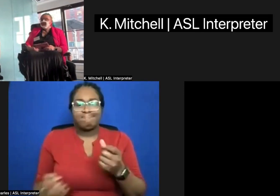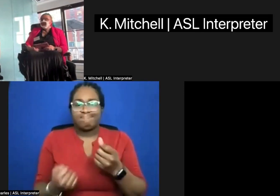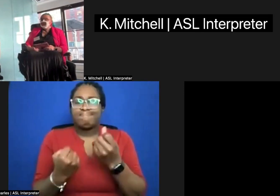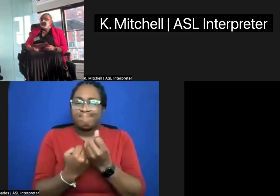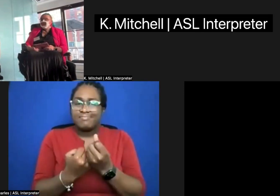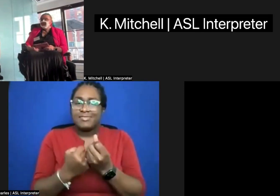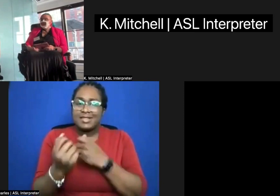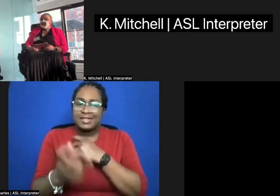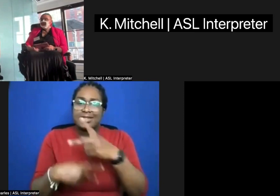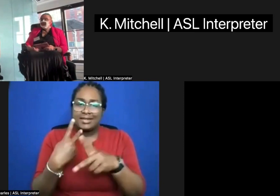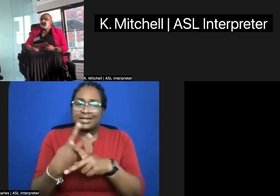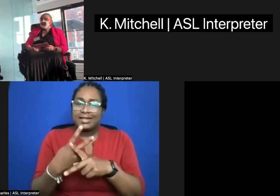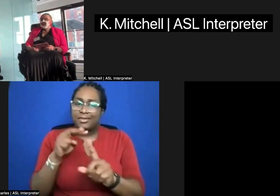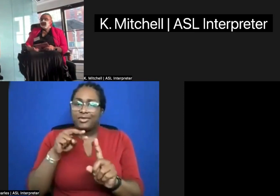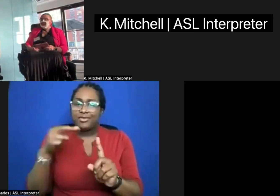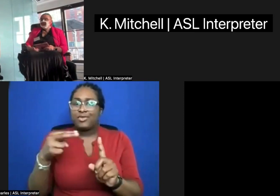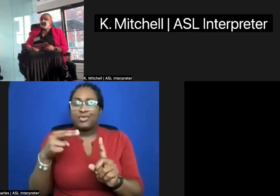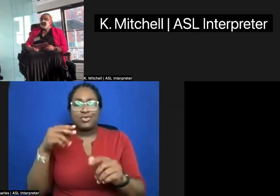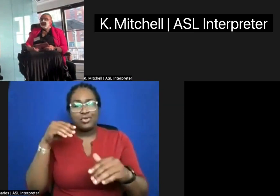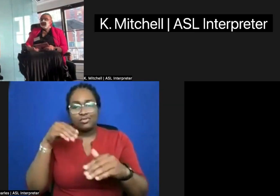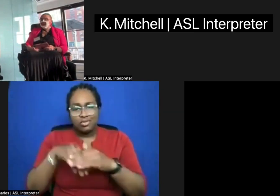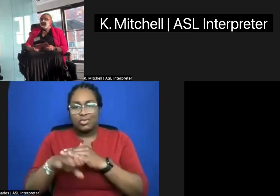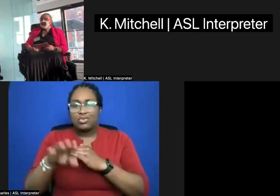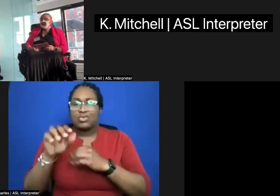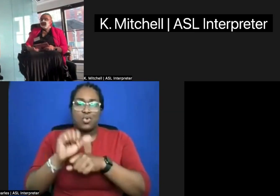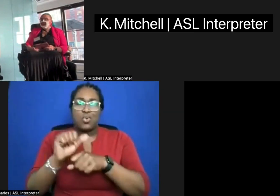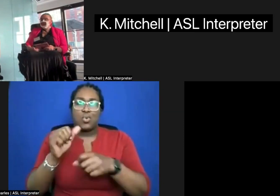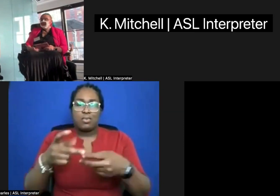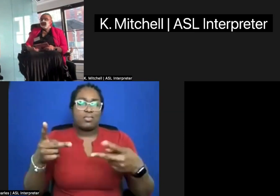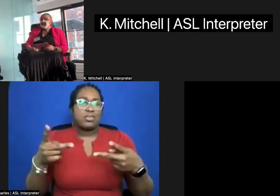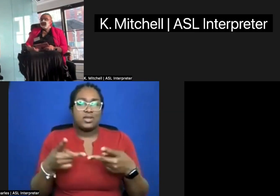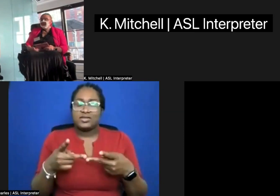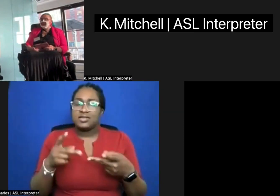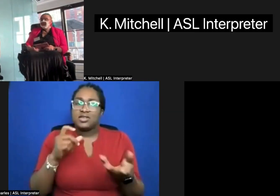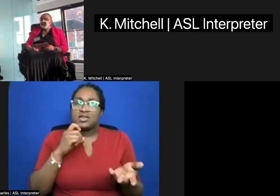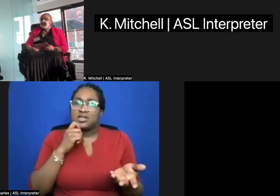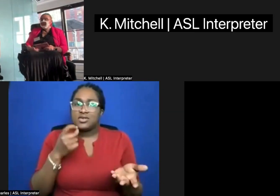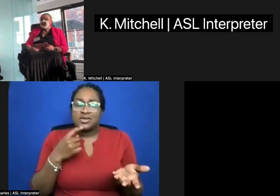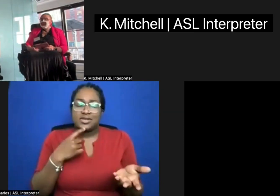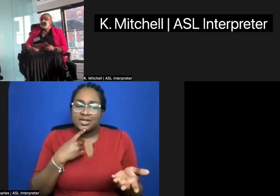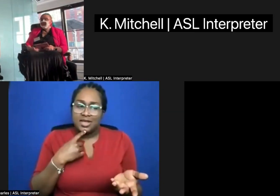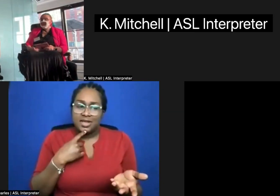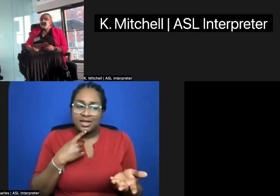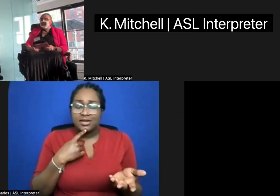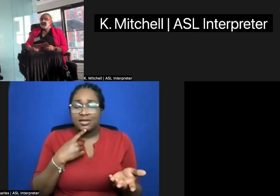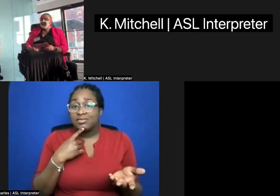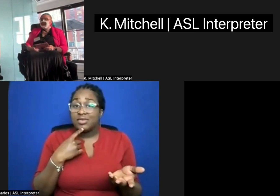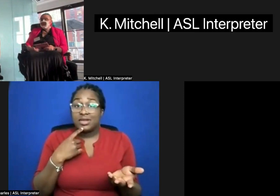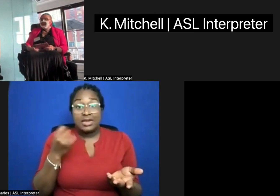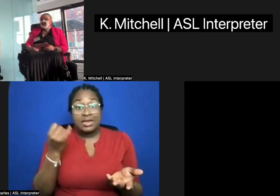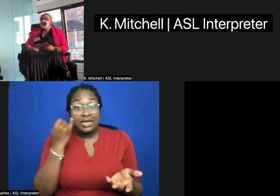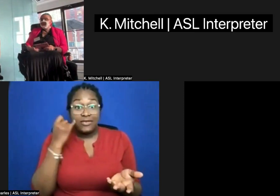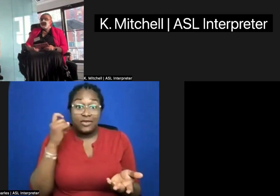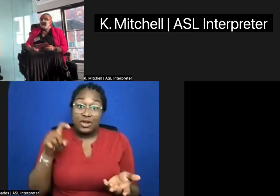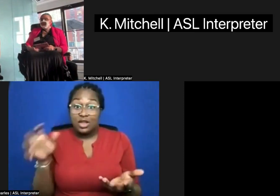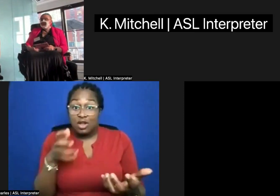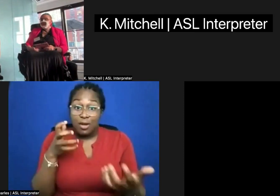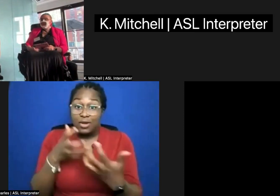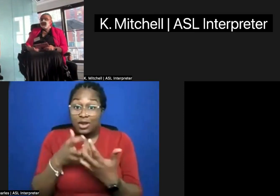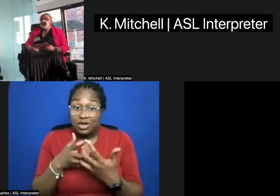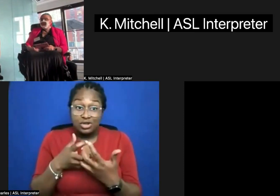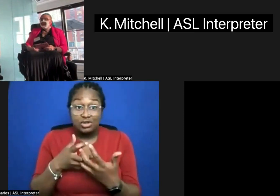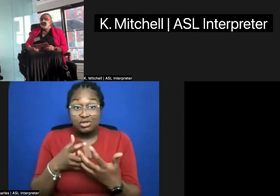So if you come into a workplace and they don't automatically say, hey, if you need accommodations, we got